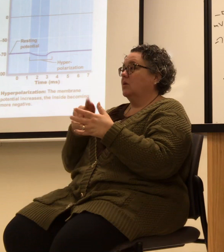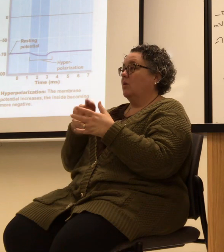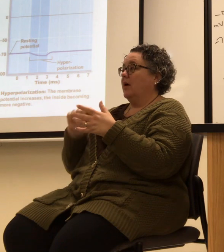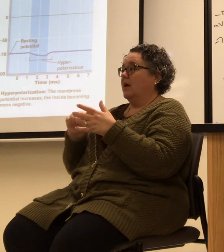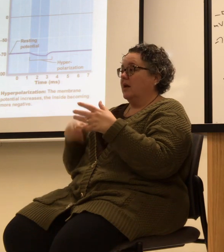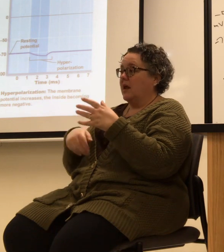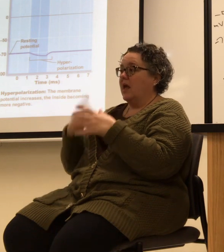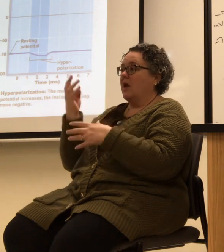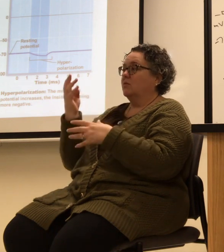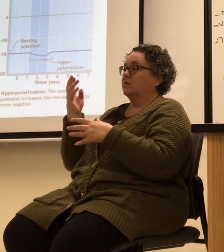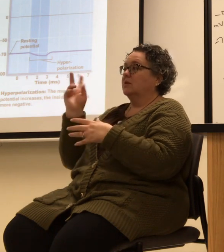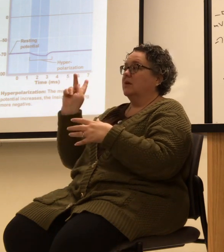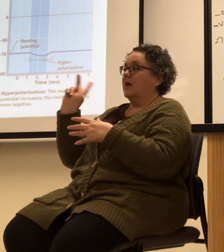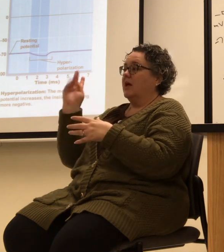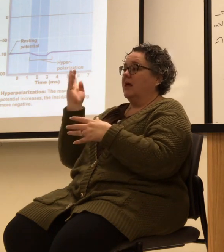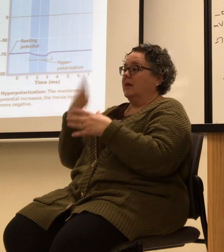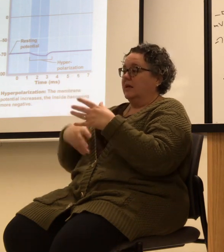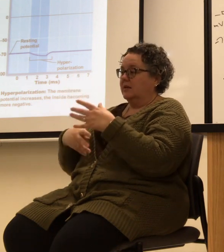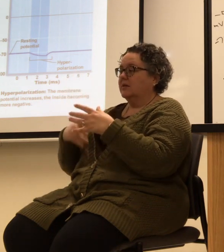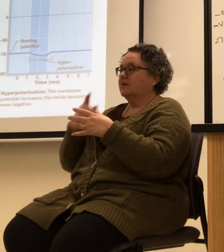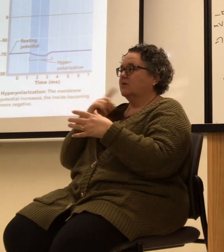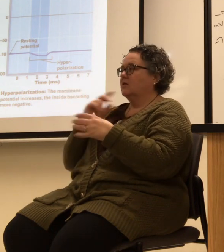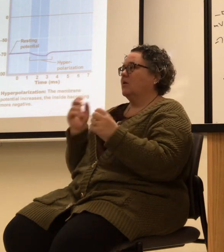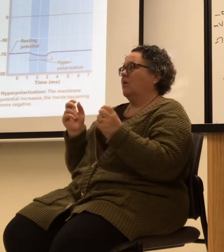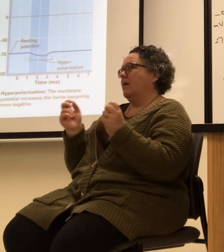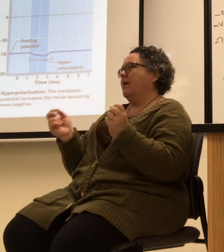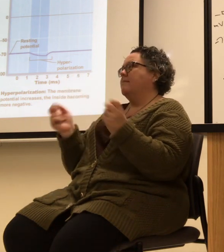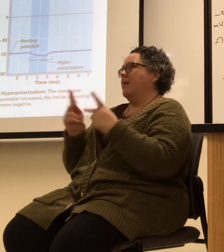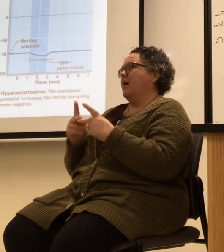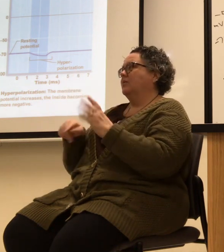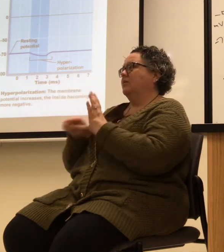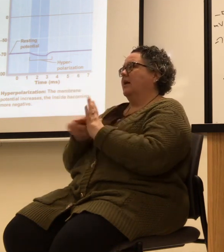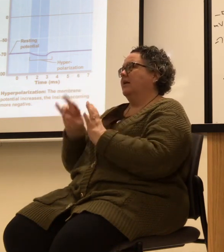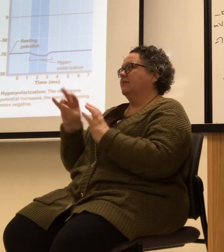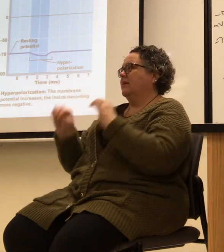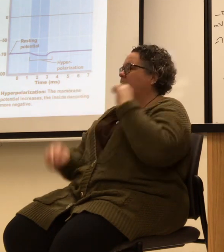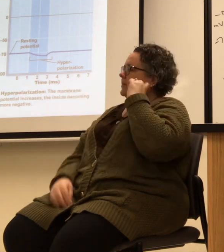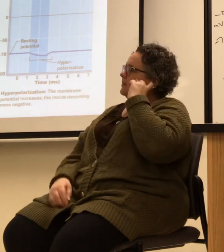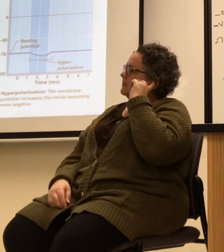to bring you back to negative 70.